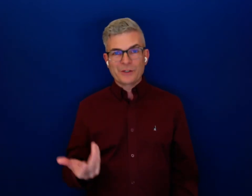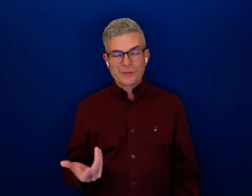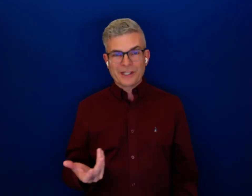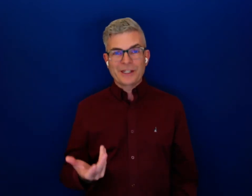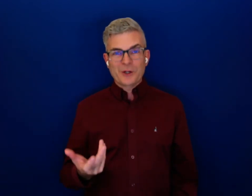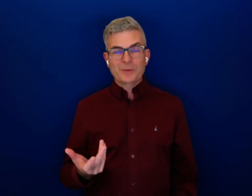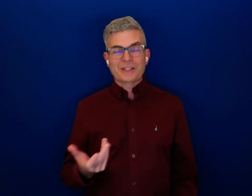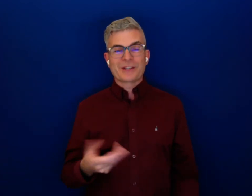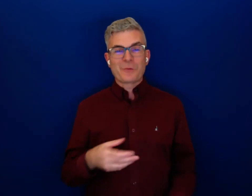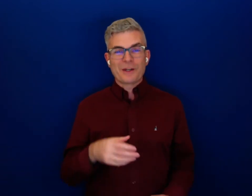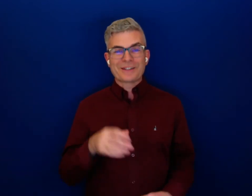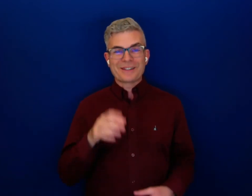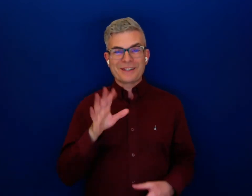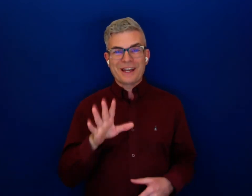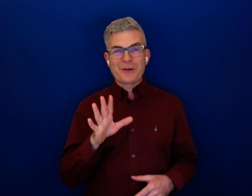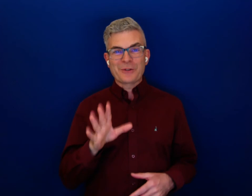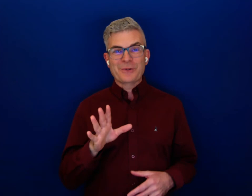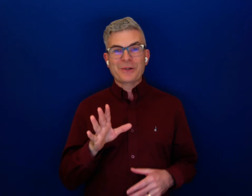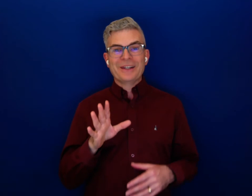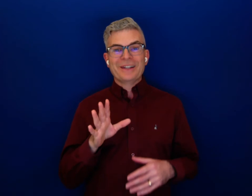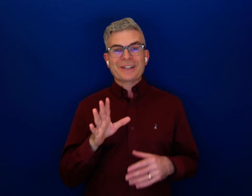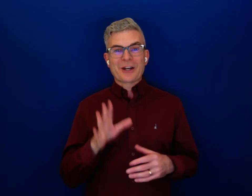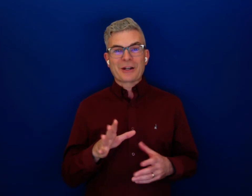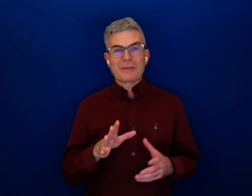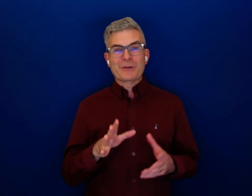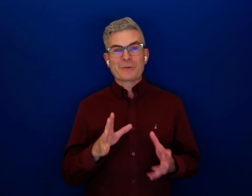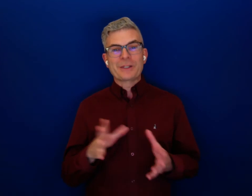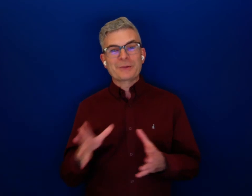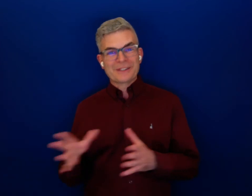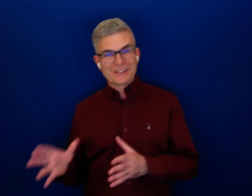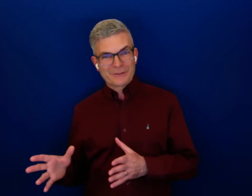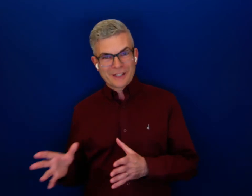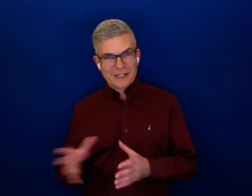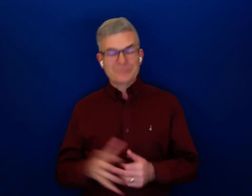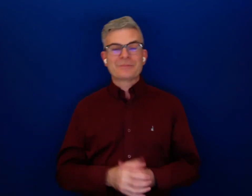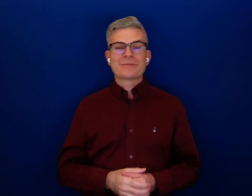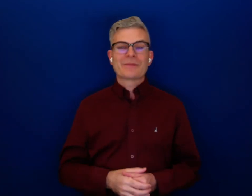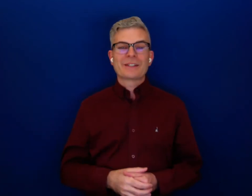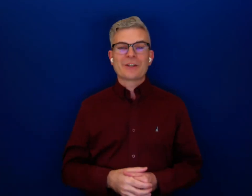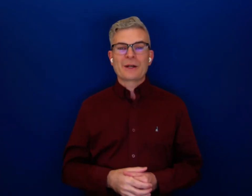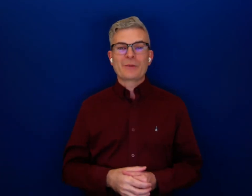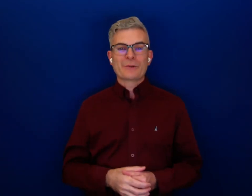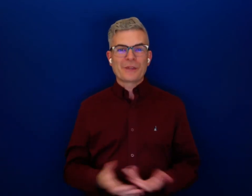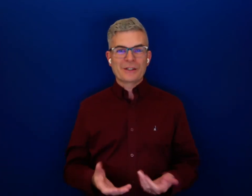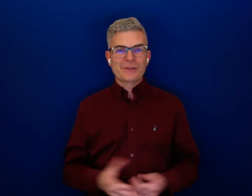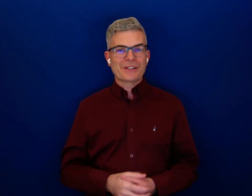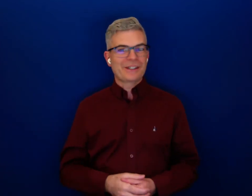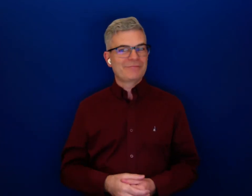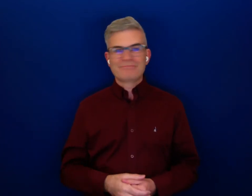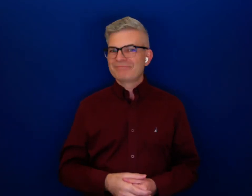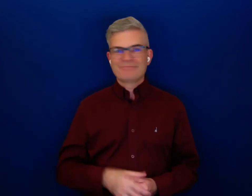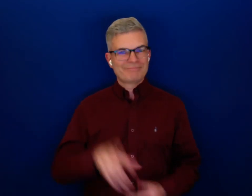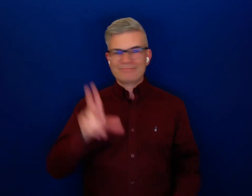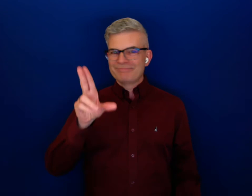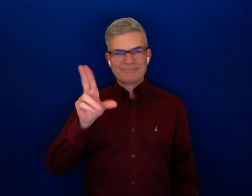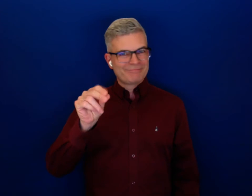say no because I want to see how you talk about frequency of time. So I prefer that you say